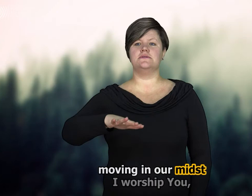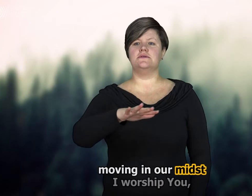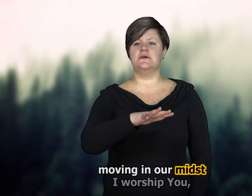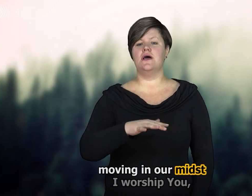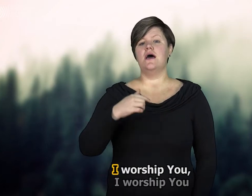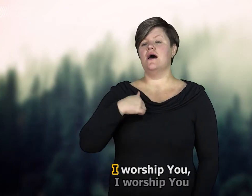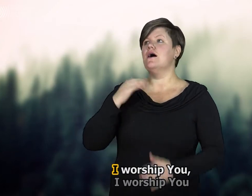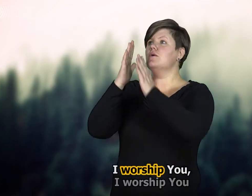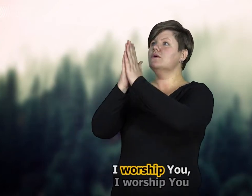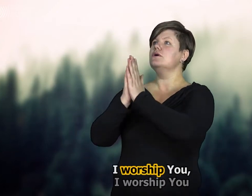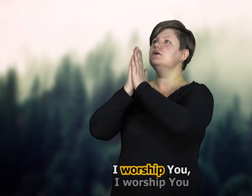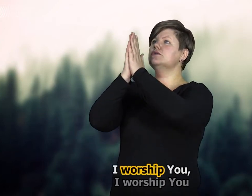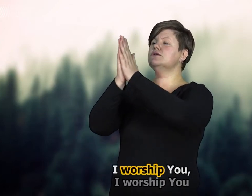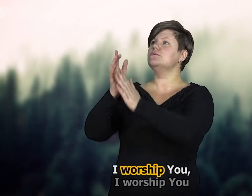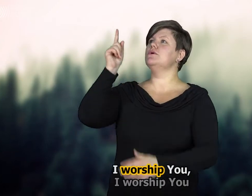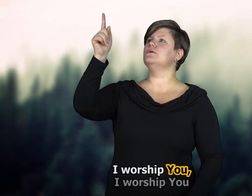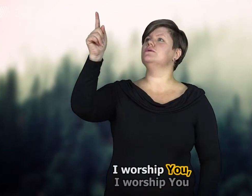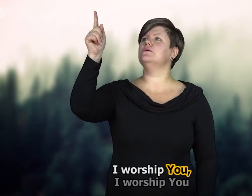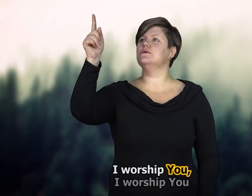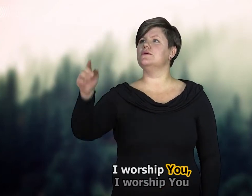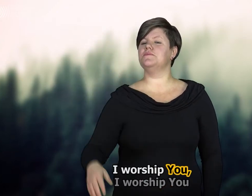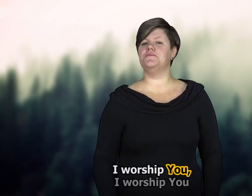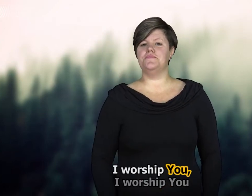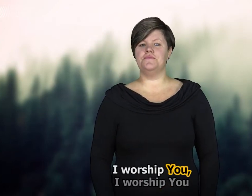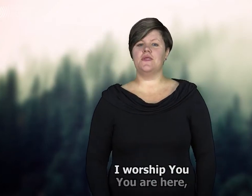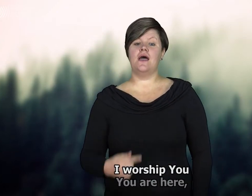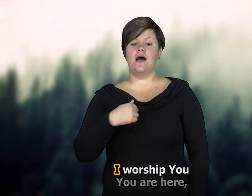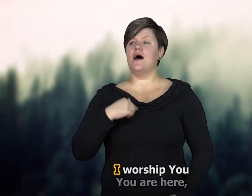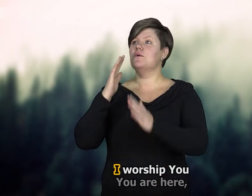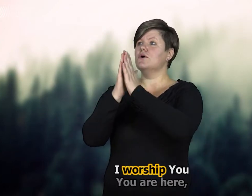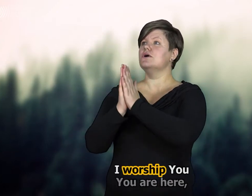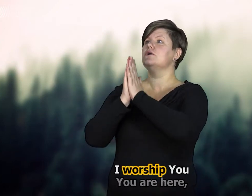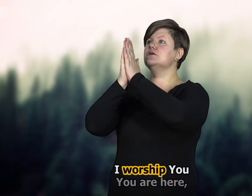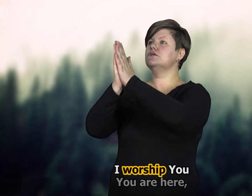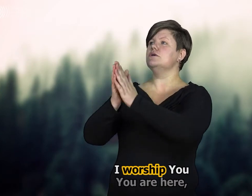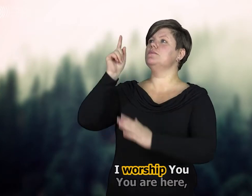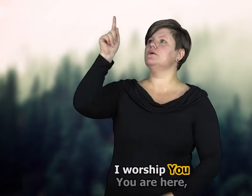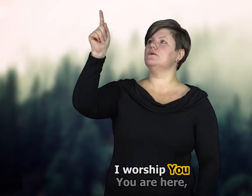I worship you, I worship you